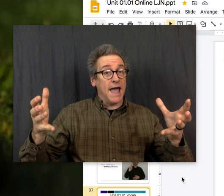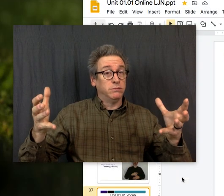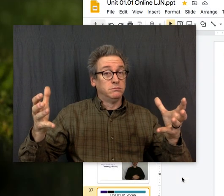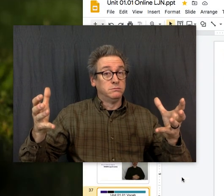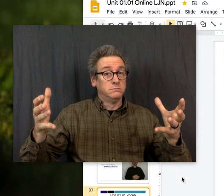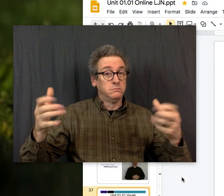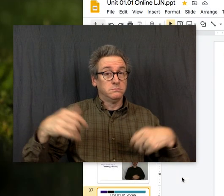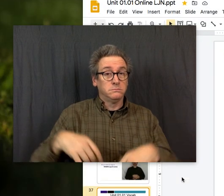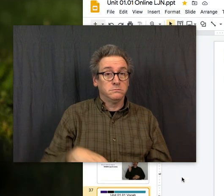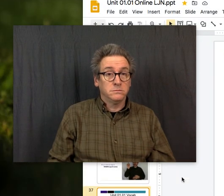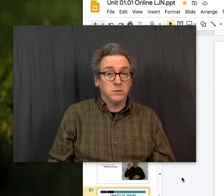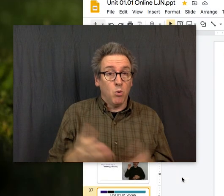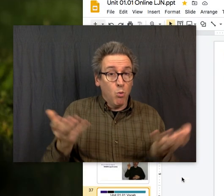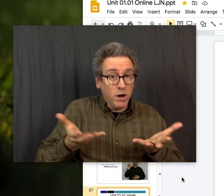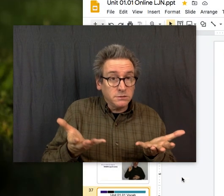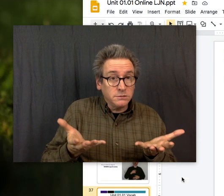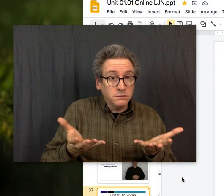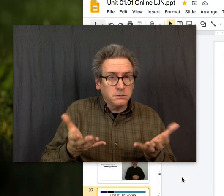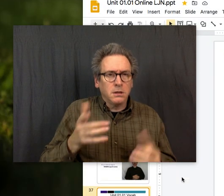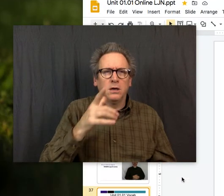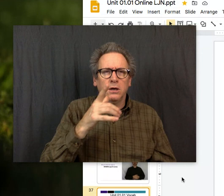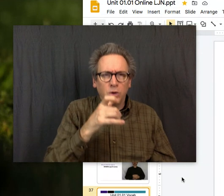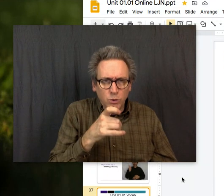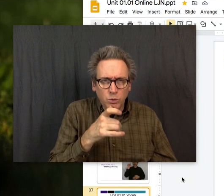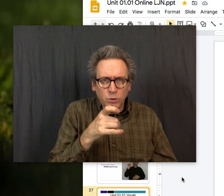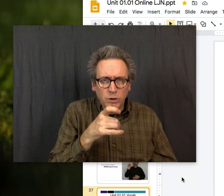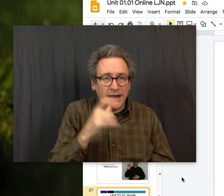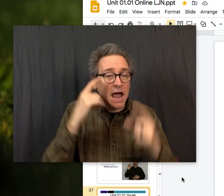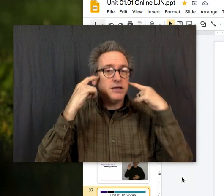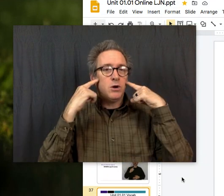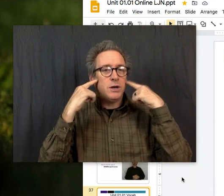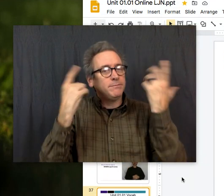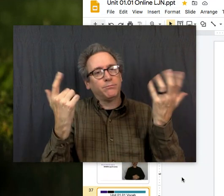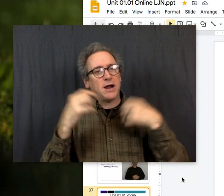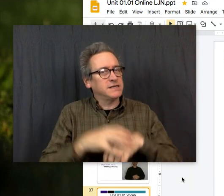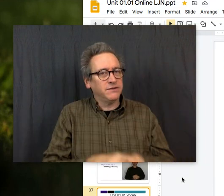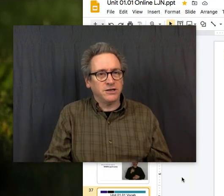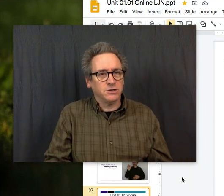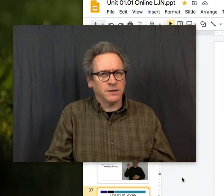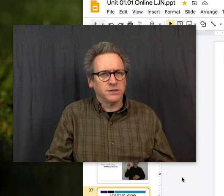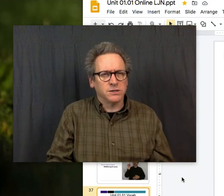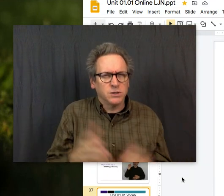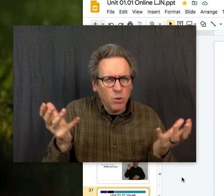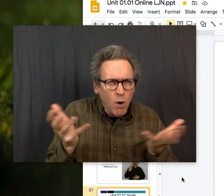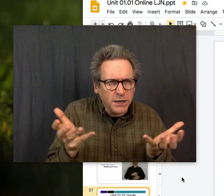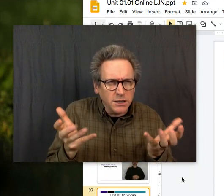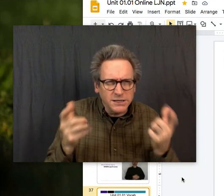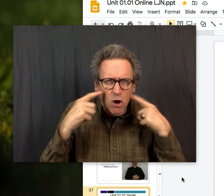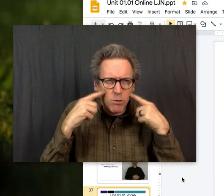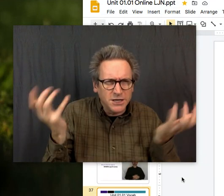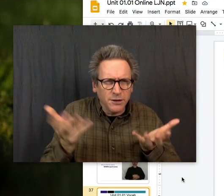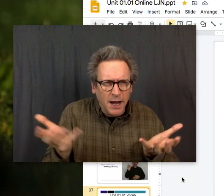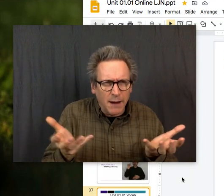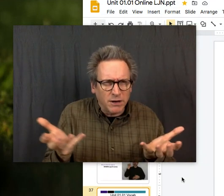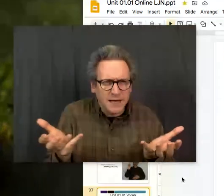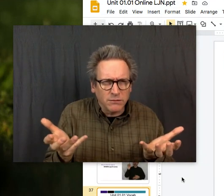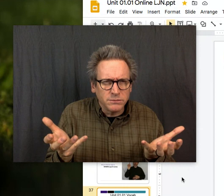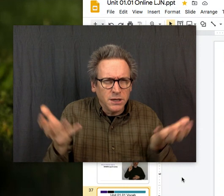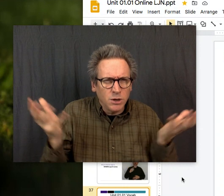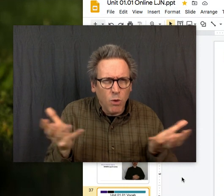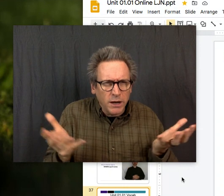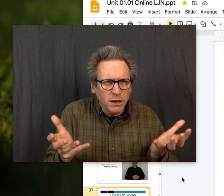vocab. What? Who? And you know what? Practice the facial expressions. What is always going to be eyebrows